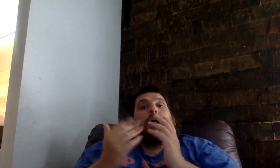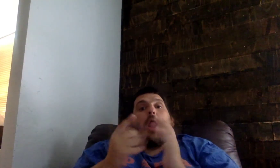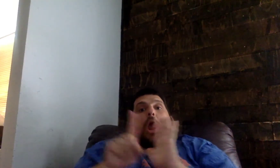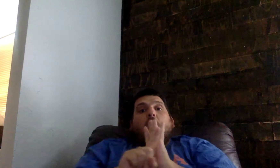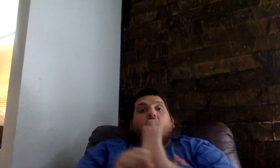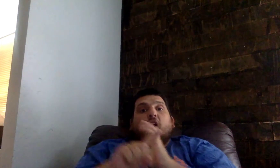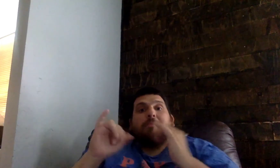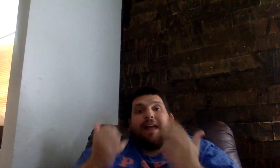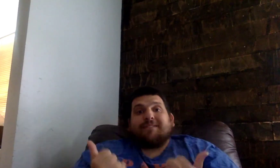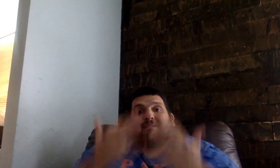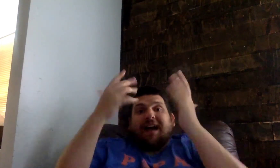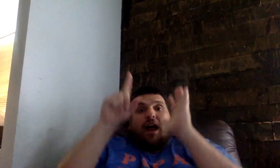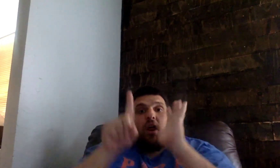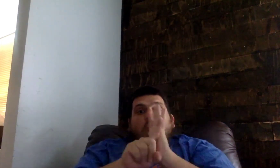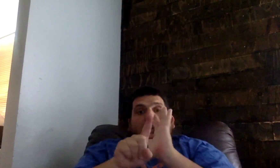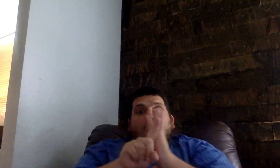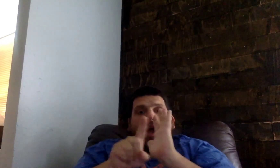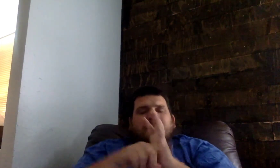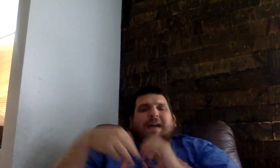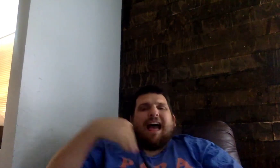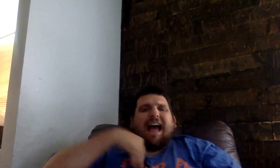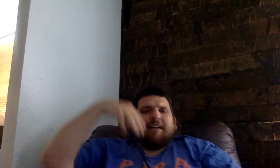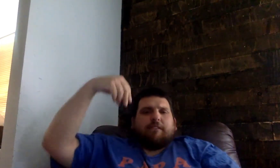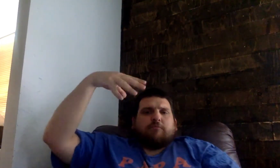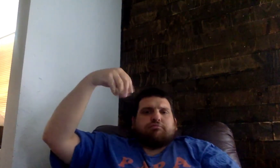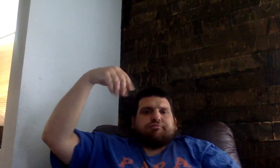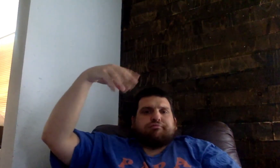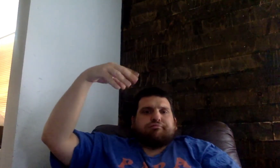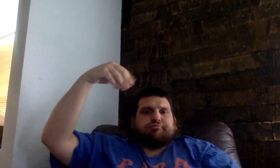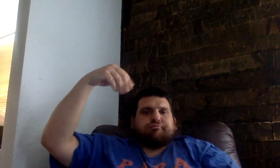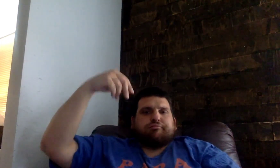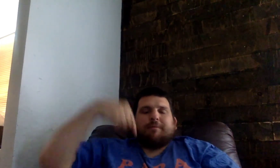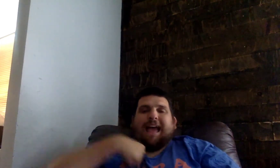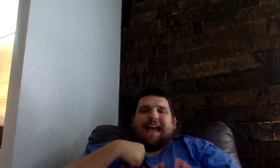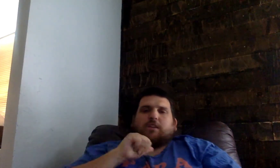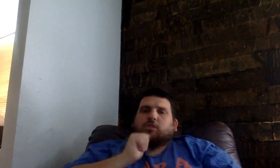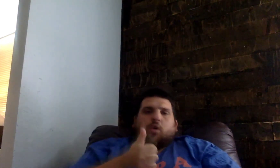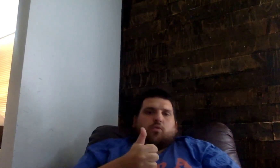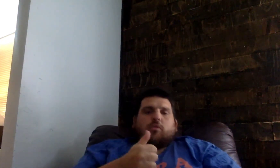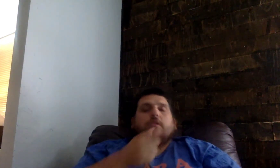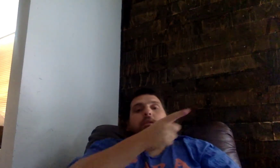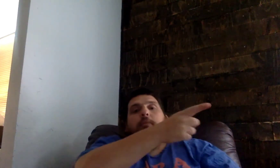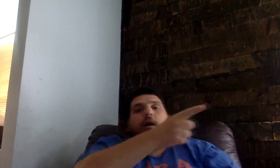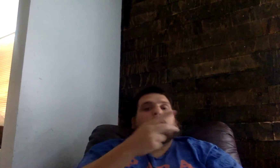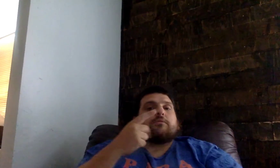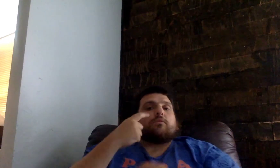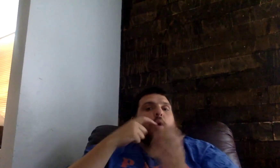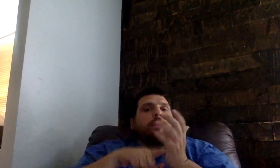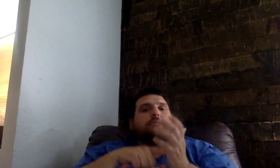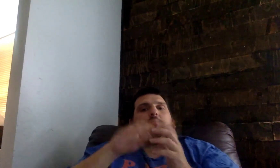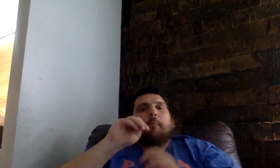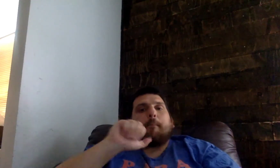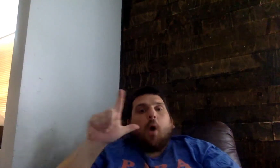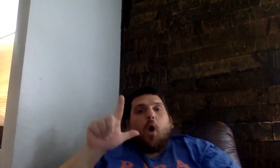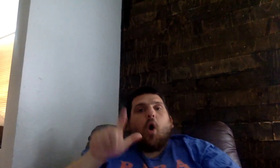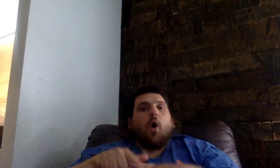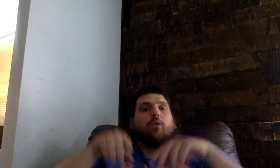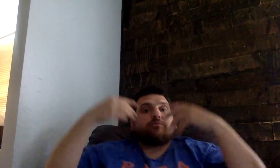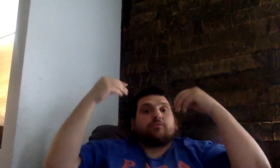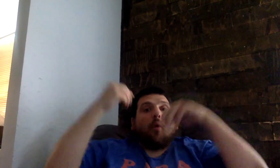do that. A fire alarm has a strobe light. I don't have one, but you'll notice